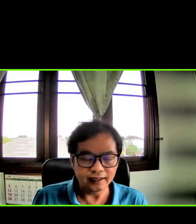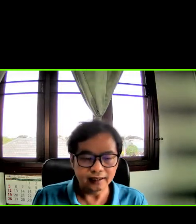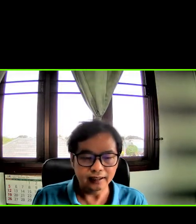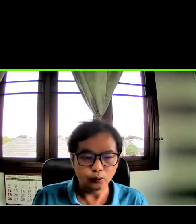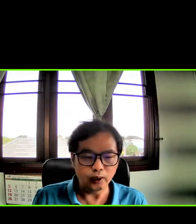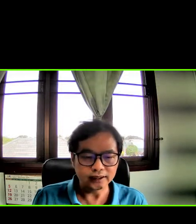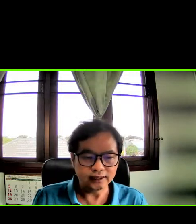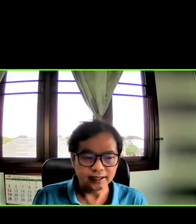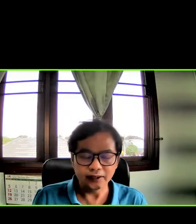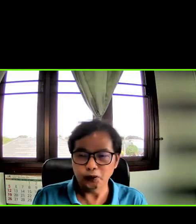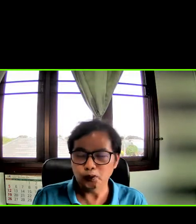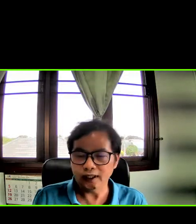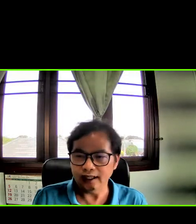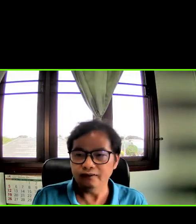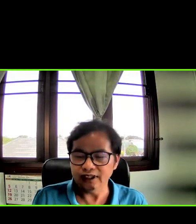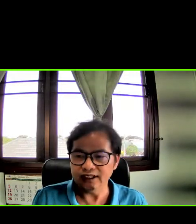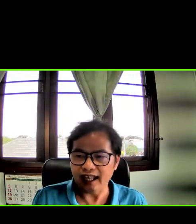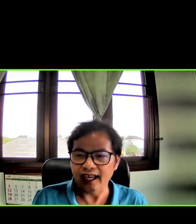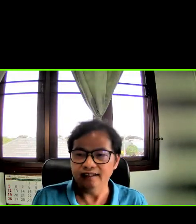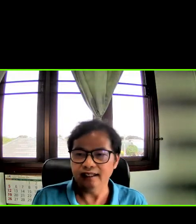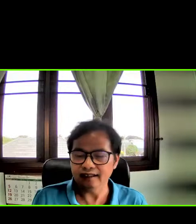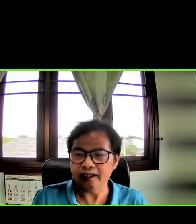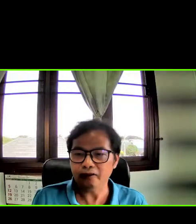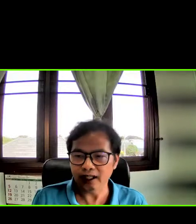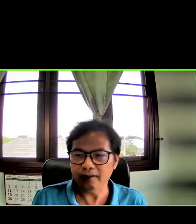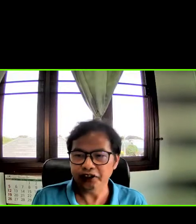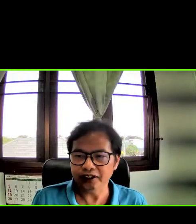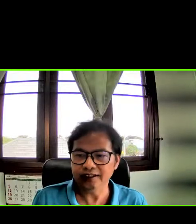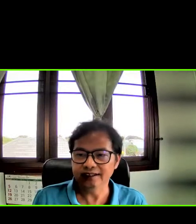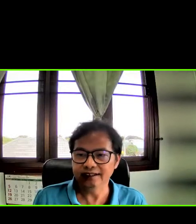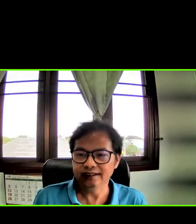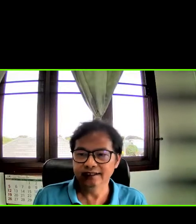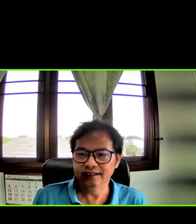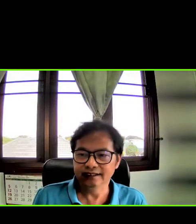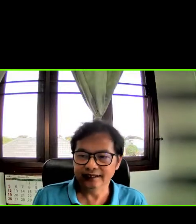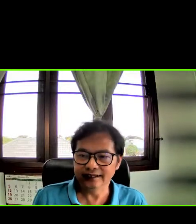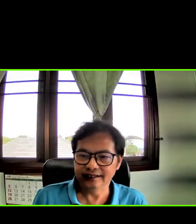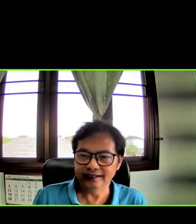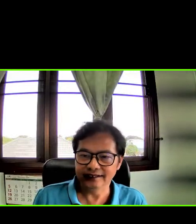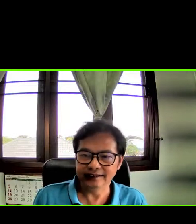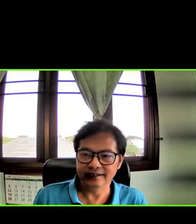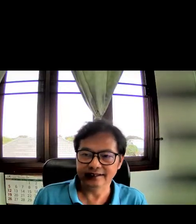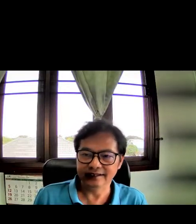end up with the words that united we stand. Thank you very much.